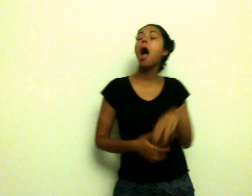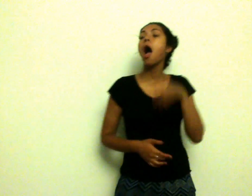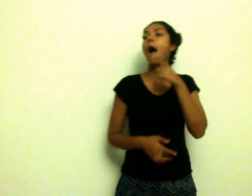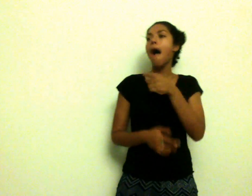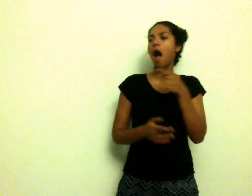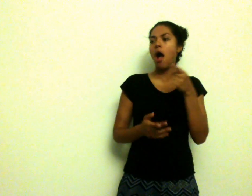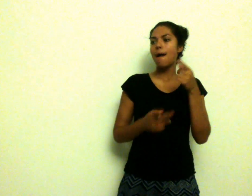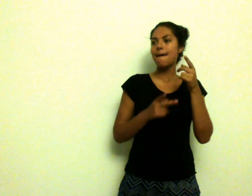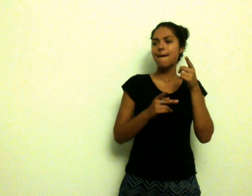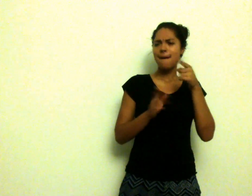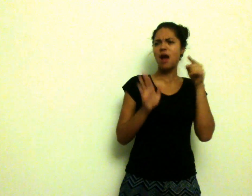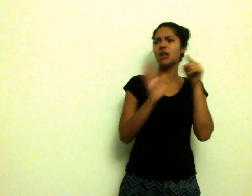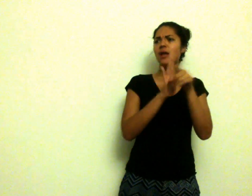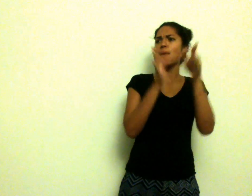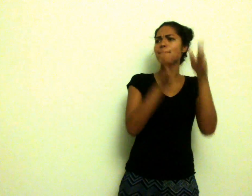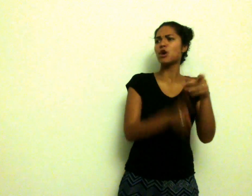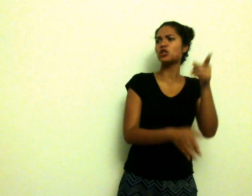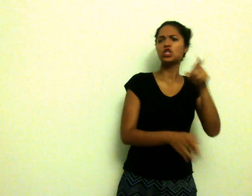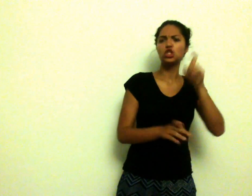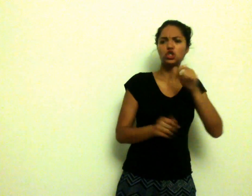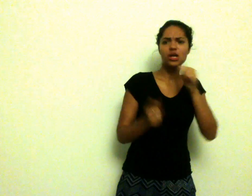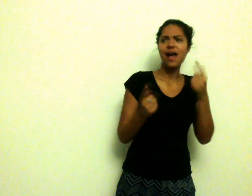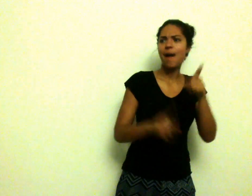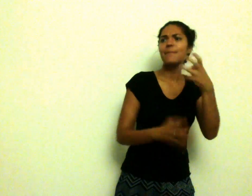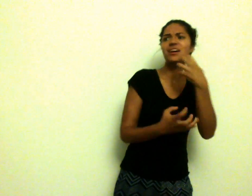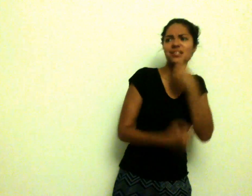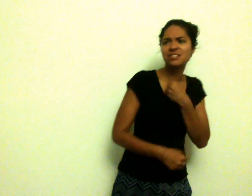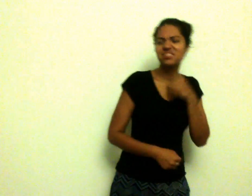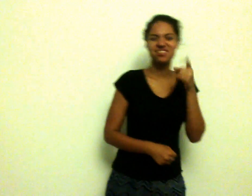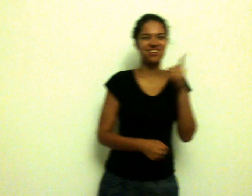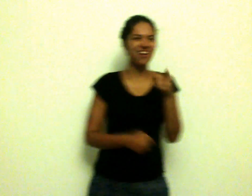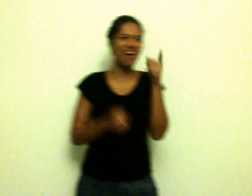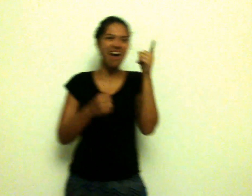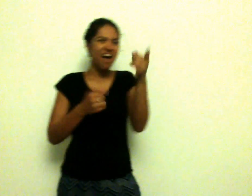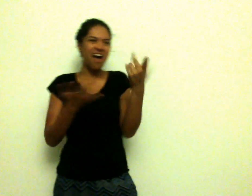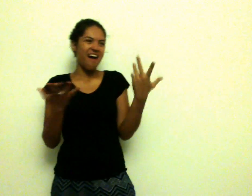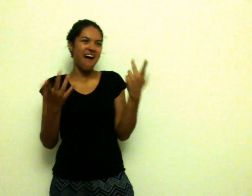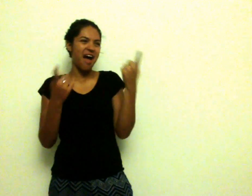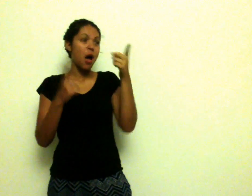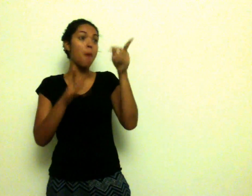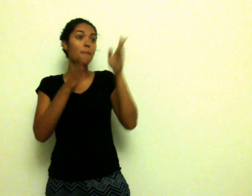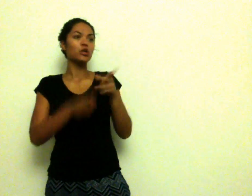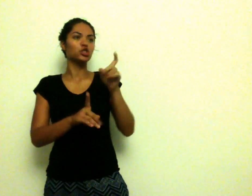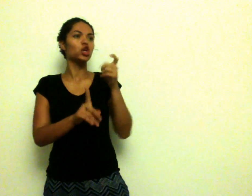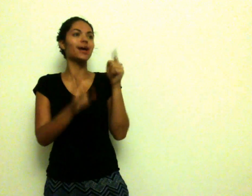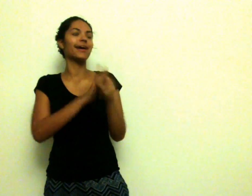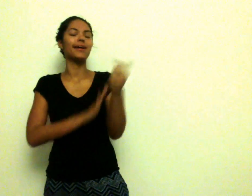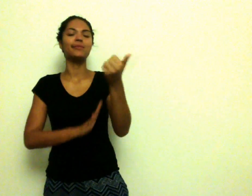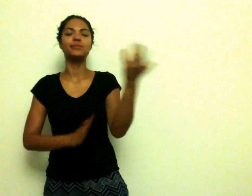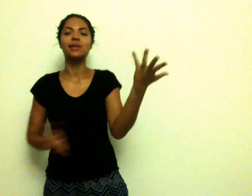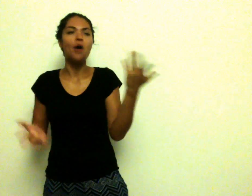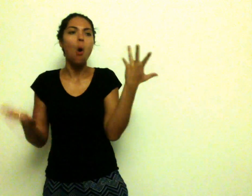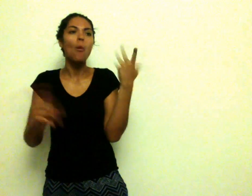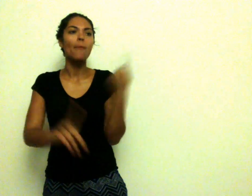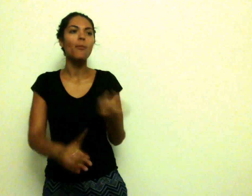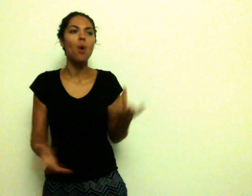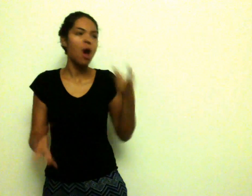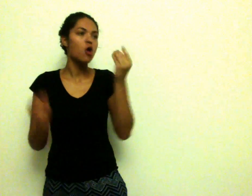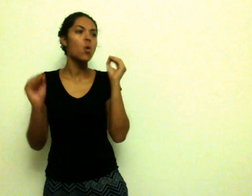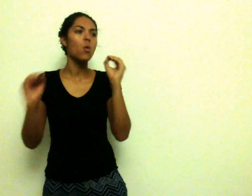lie, then denounces aristocratic profligates for treating it as a lie. He calls the flag a bauble, then blames the oppressors of Poland or Ireland because they